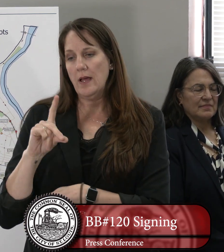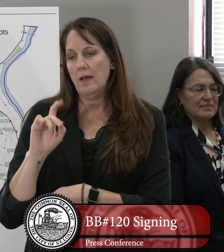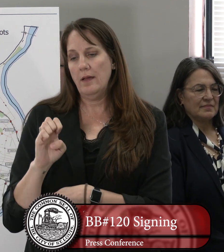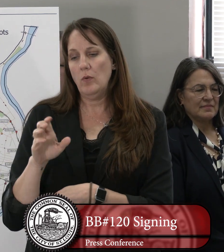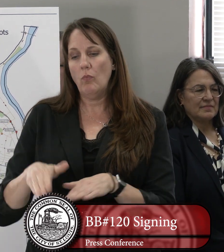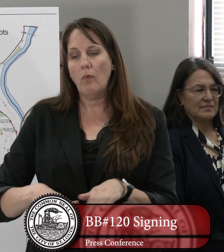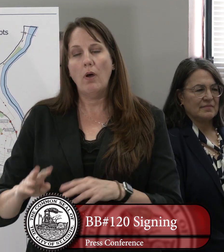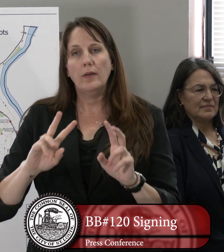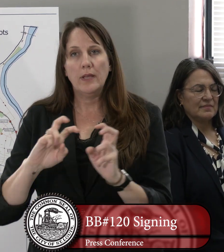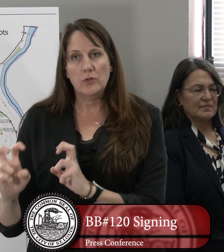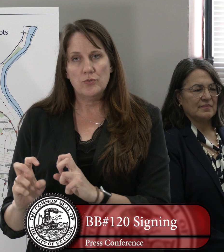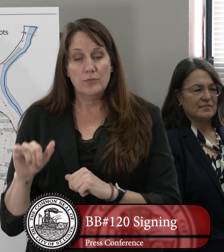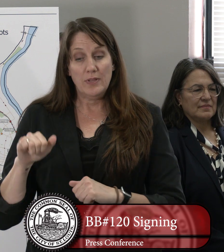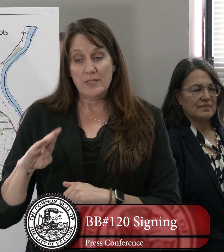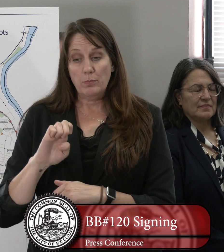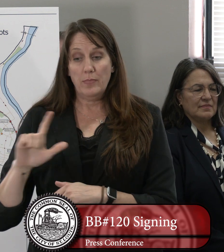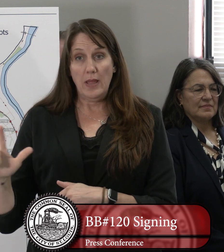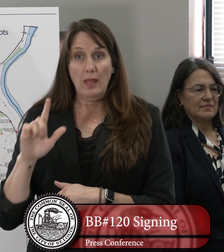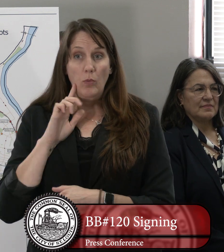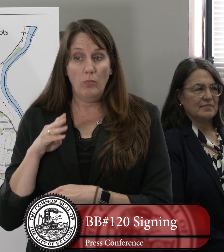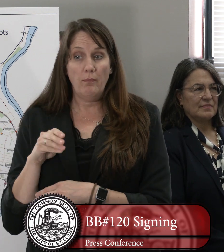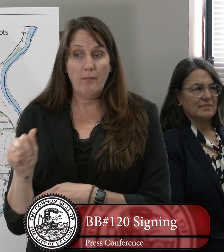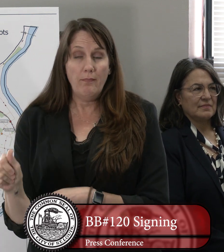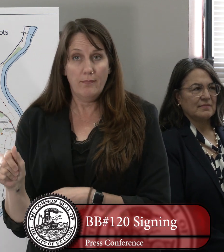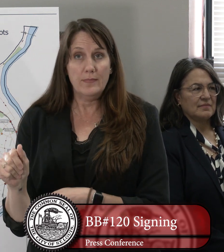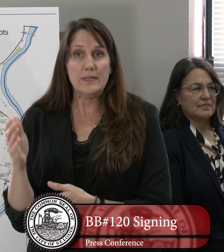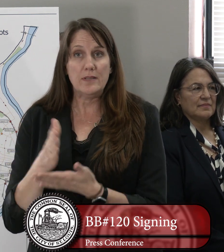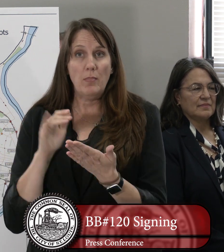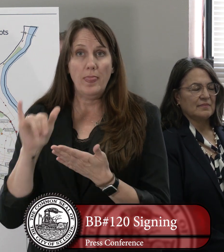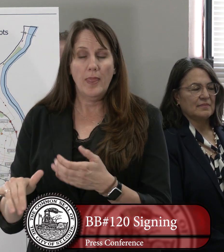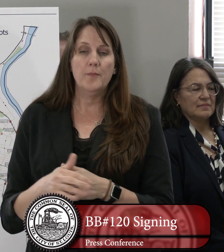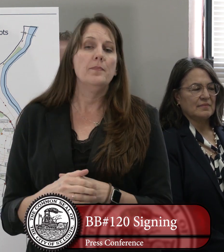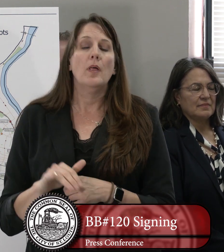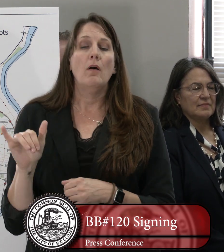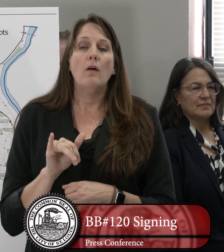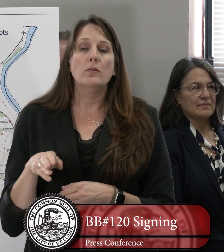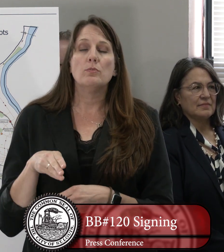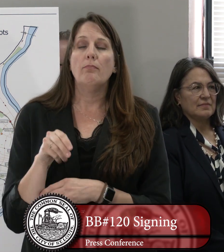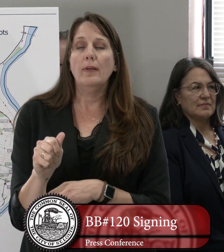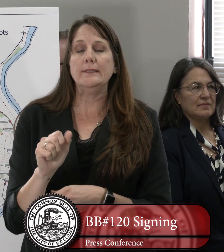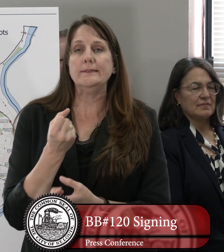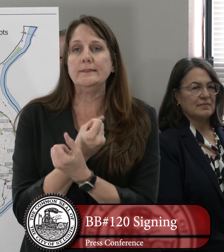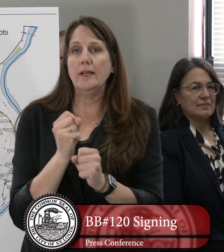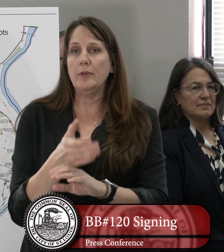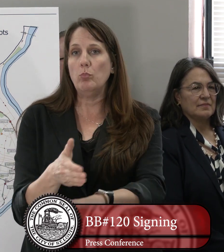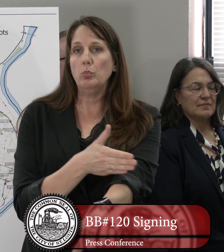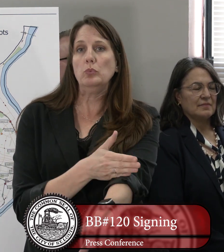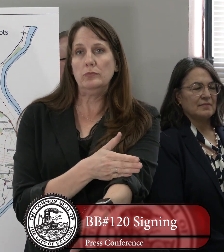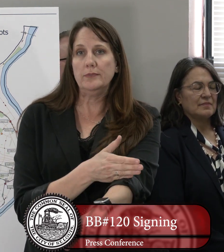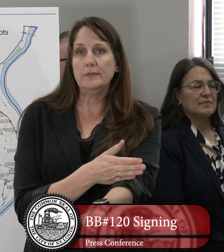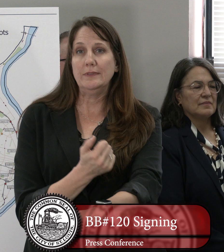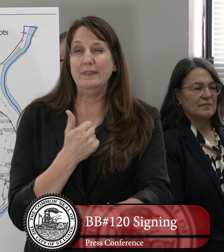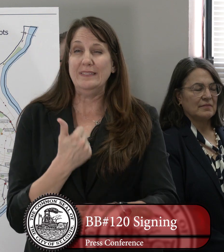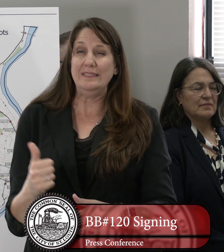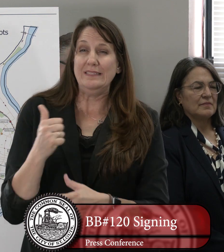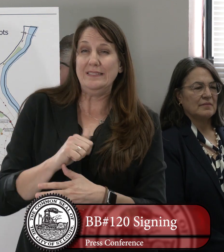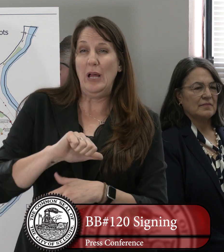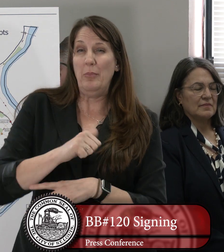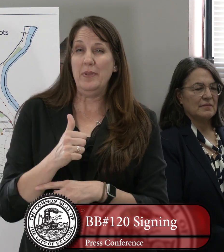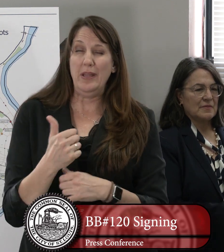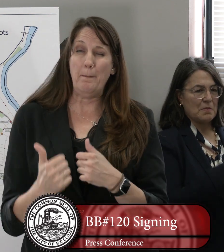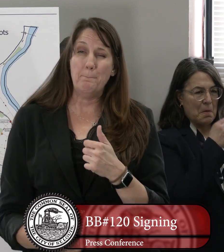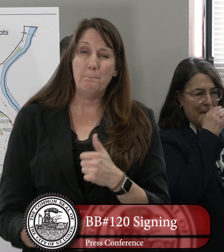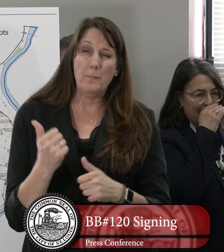in funding that gap. And we're funding safety improvements at the top 10 most dangerous